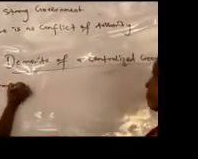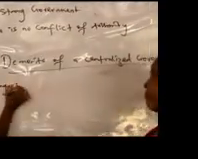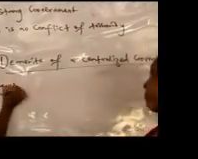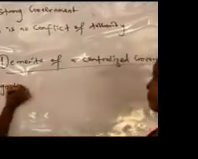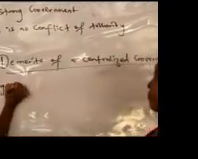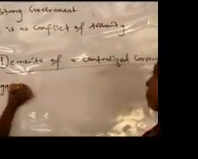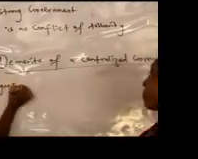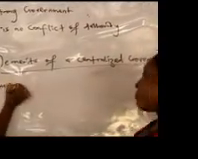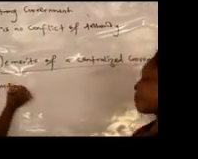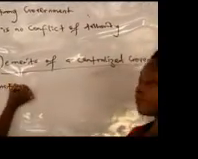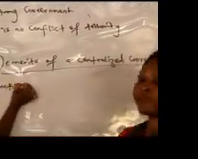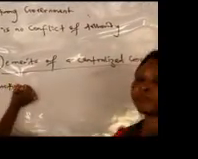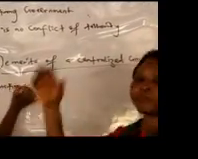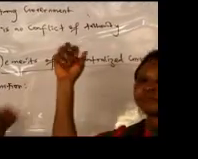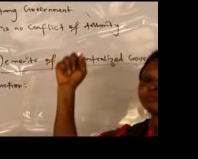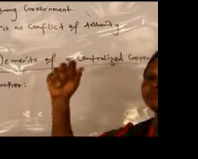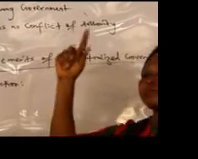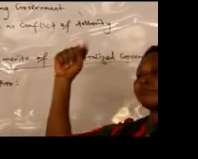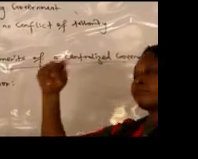Stagnation.